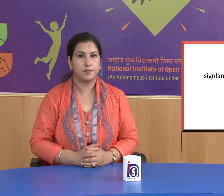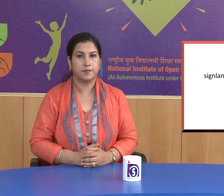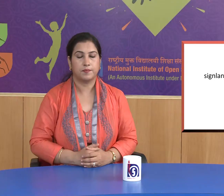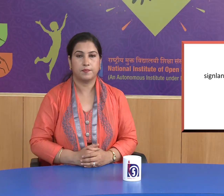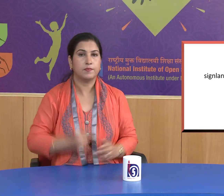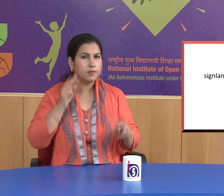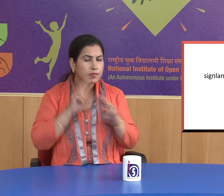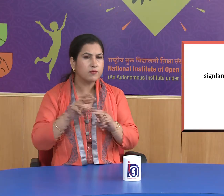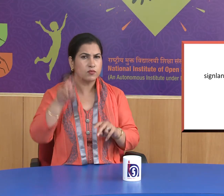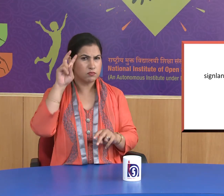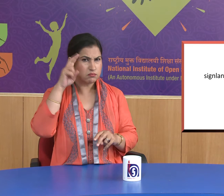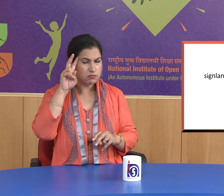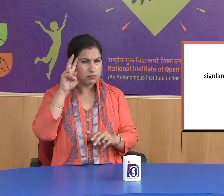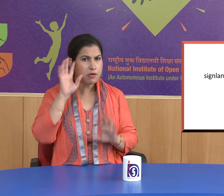If you have any queries,